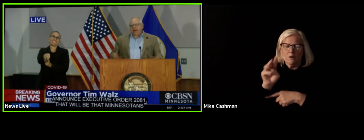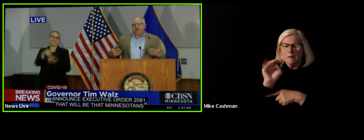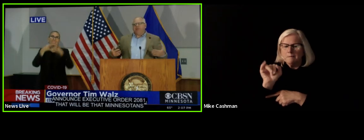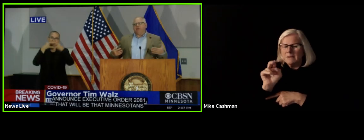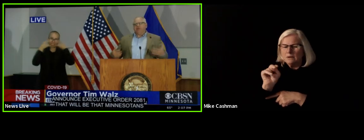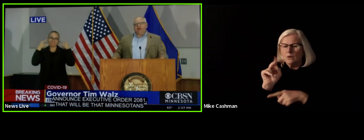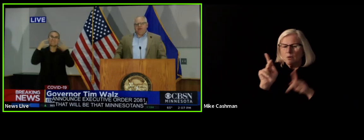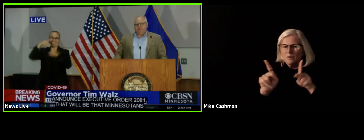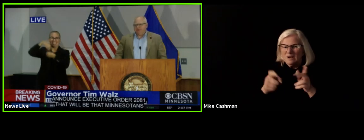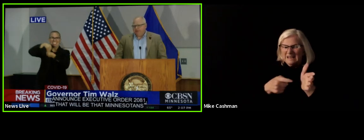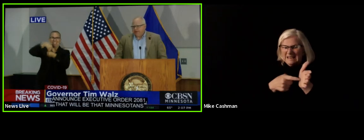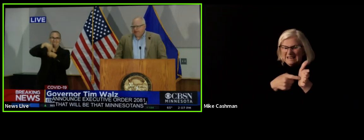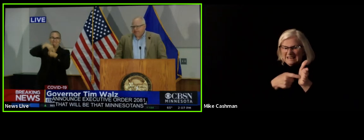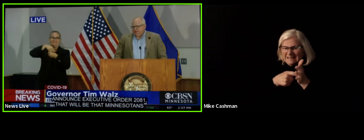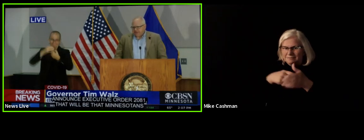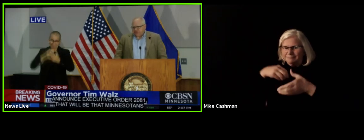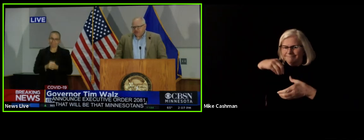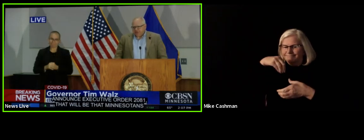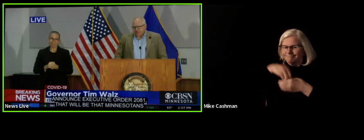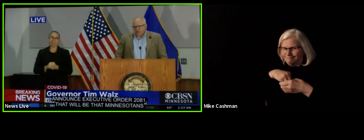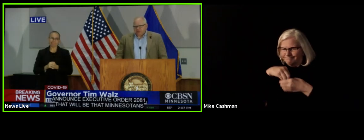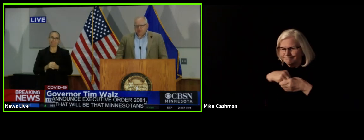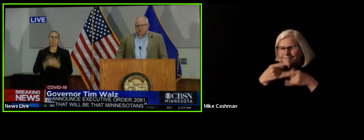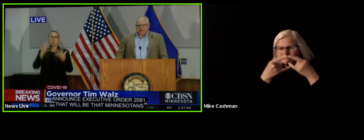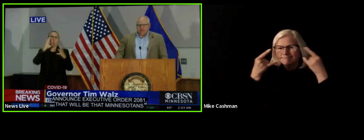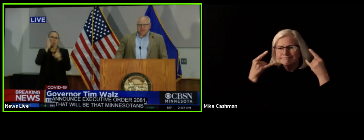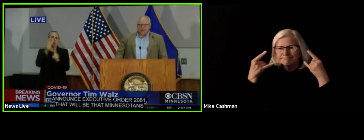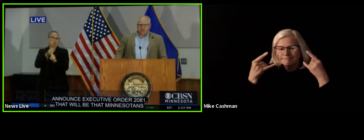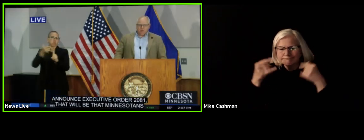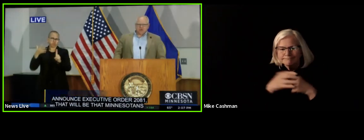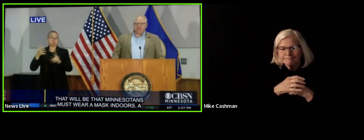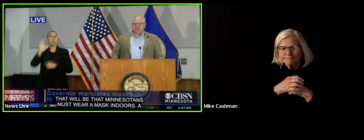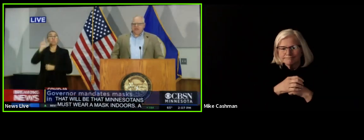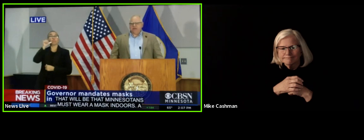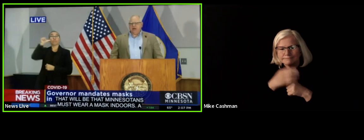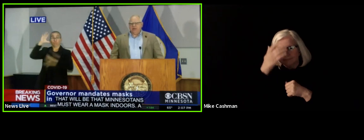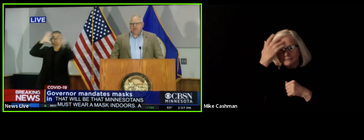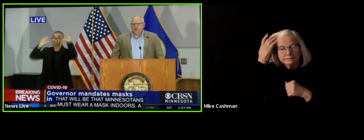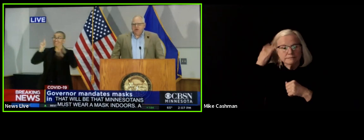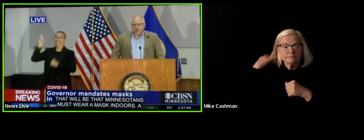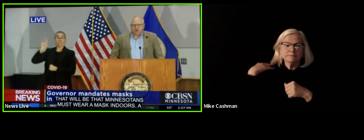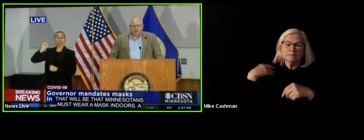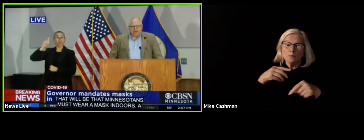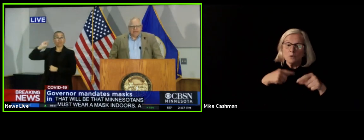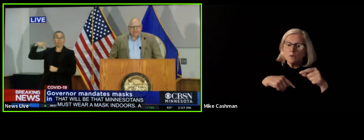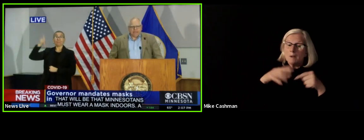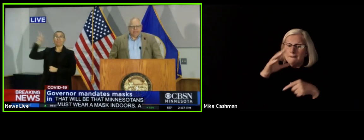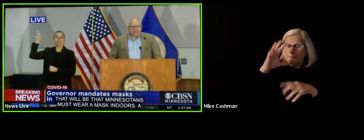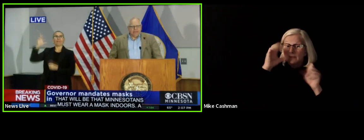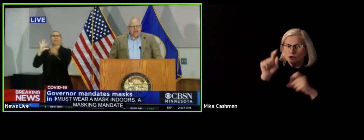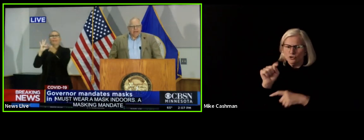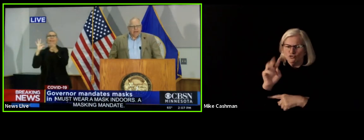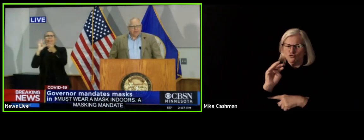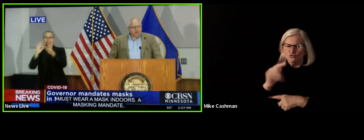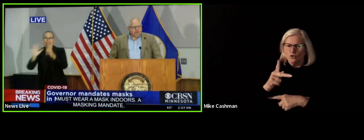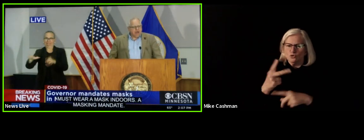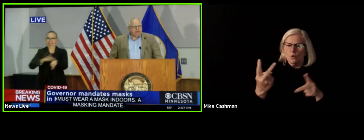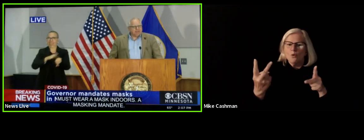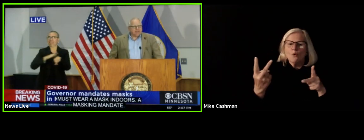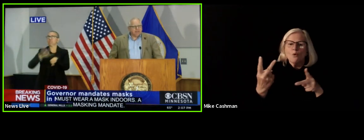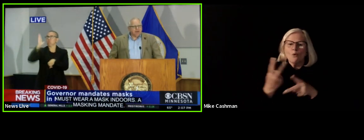to back up for a second on this. Yesterday, President Trump said the worst is yet to come on COVID-19.